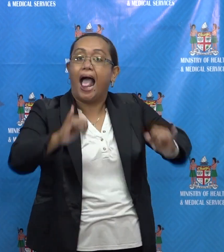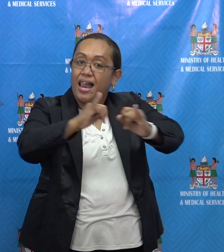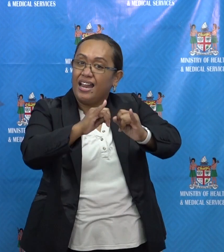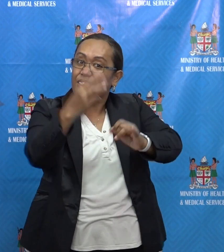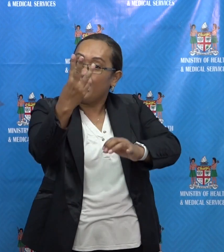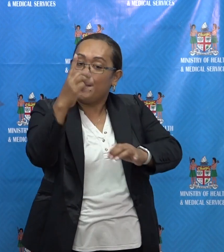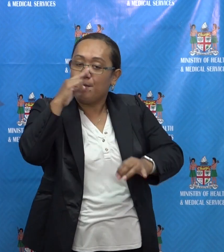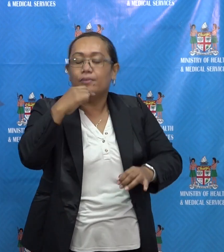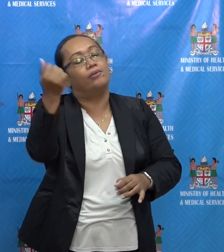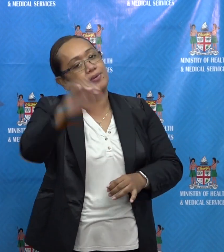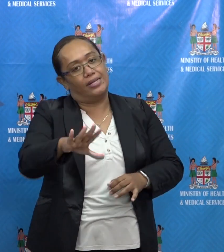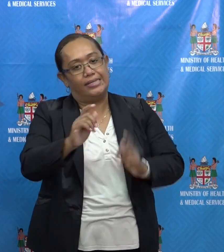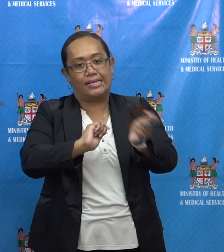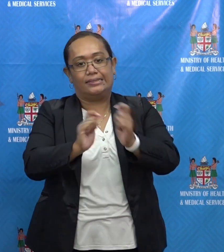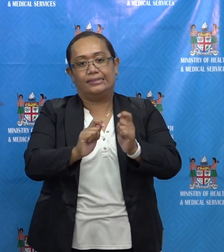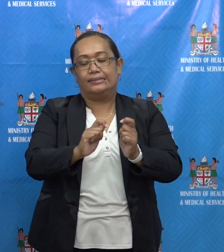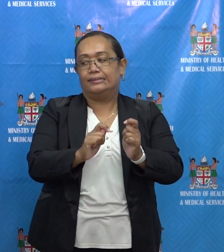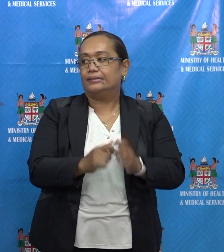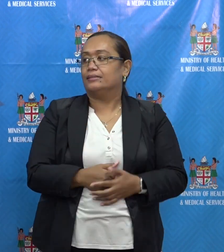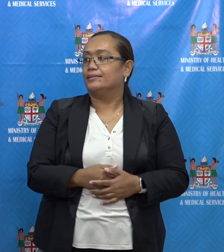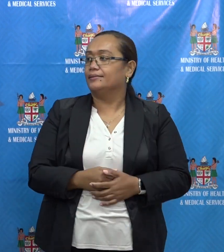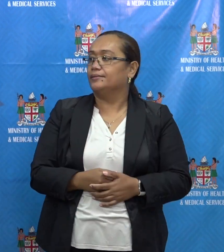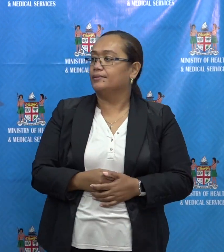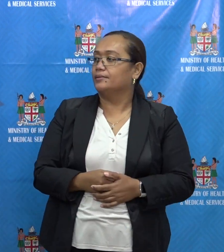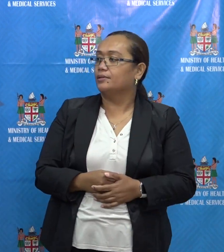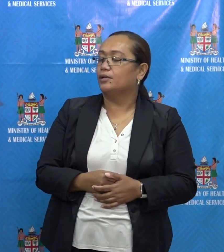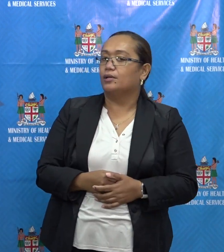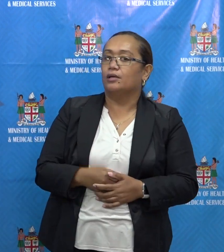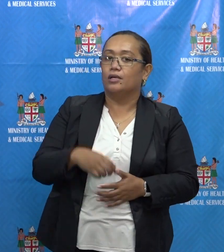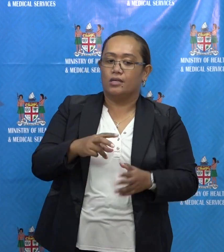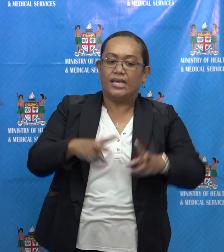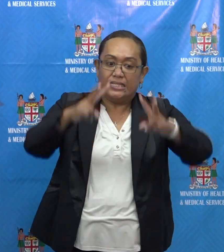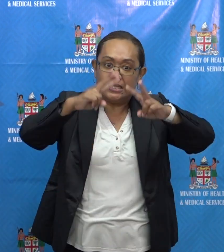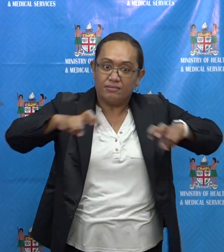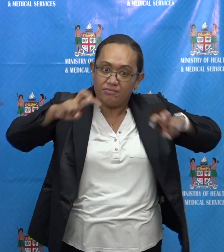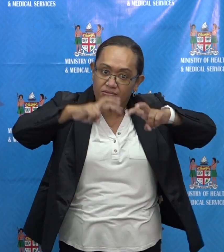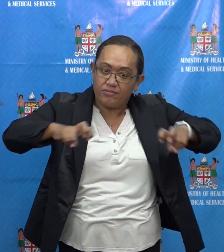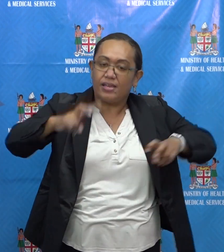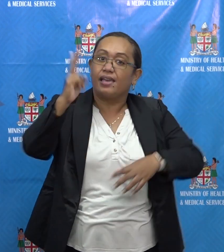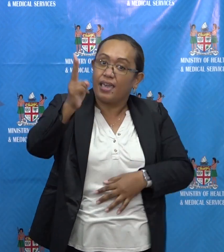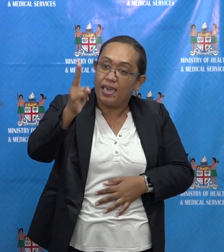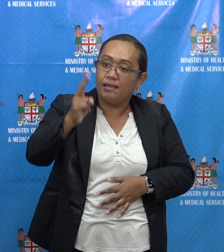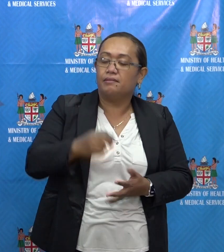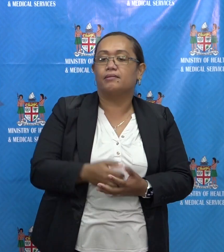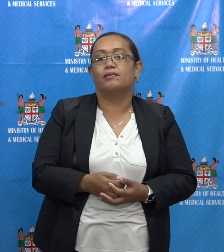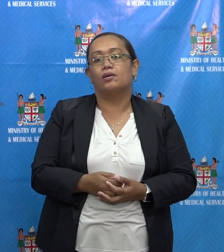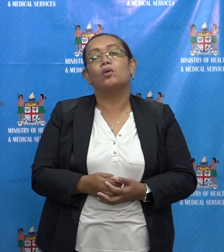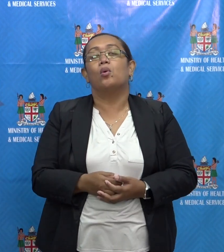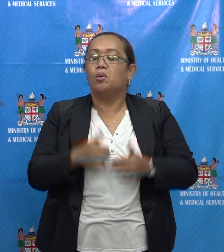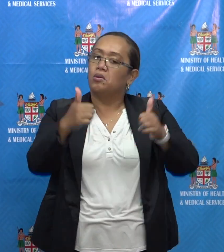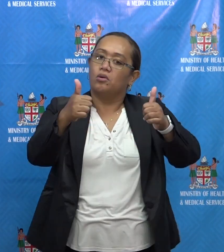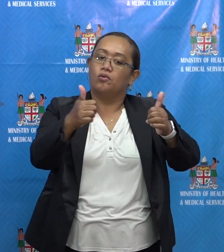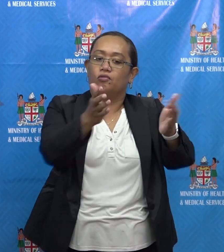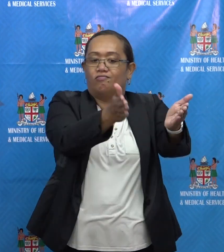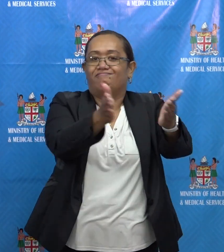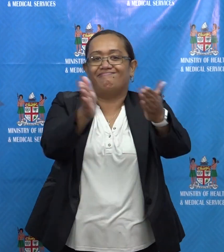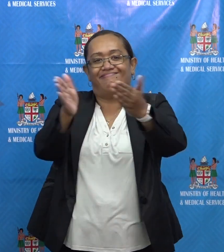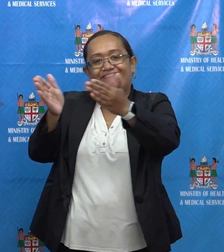in tracking and creating screening zones was then turned down. We then could move resources